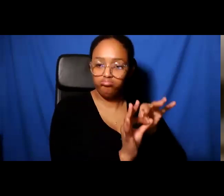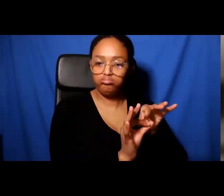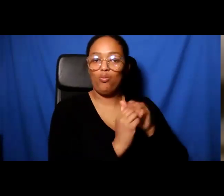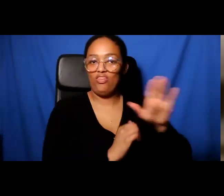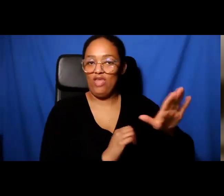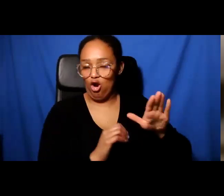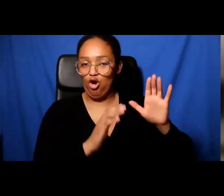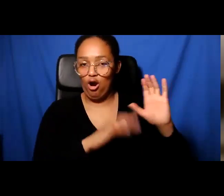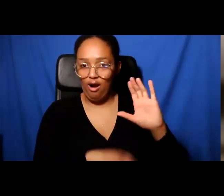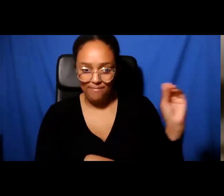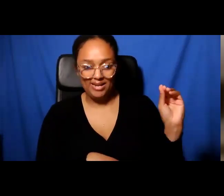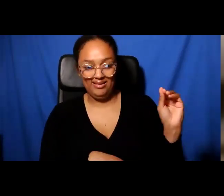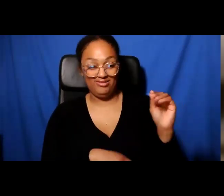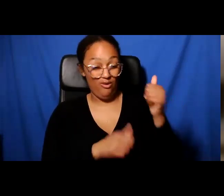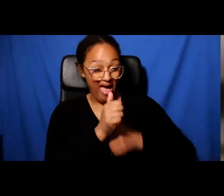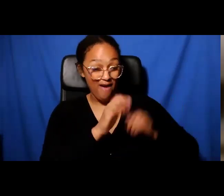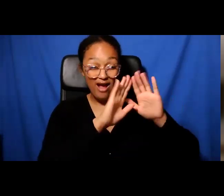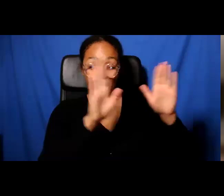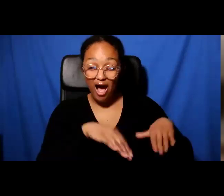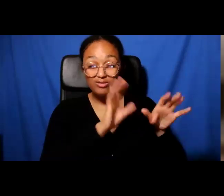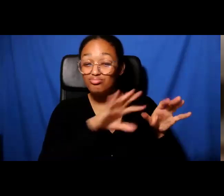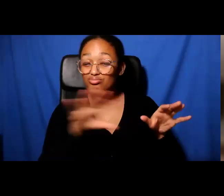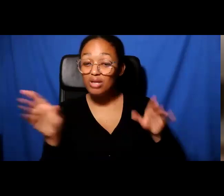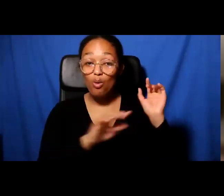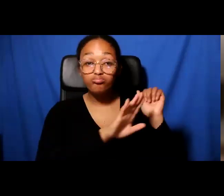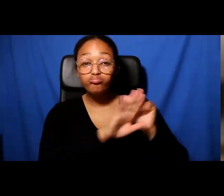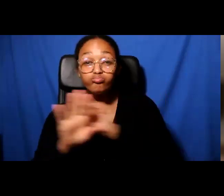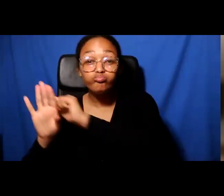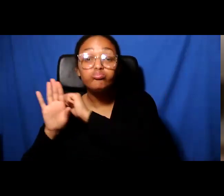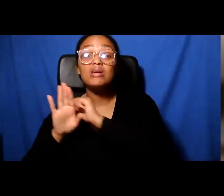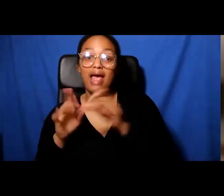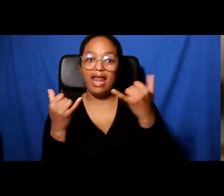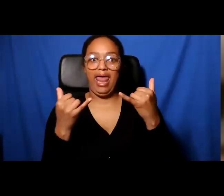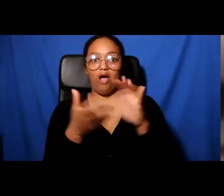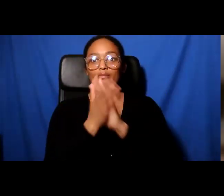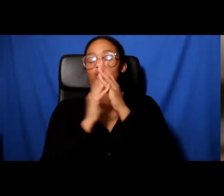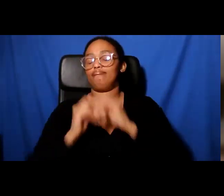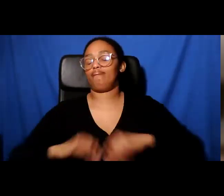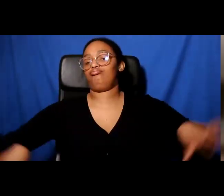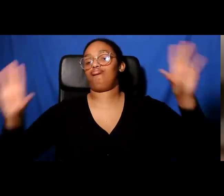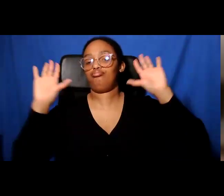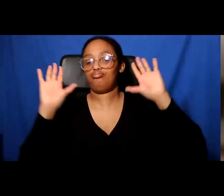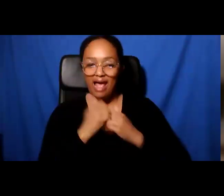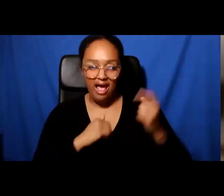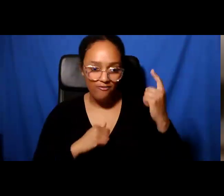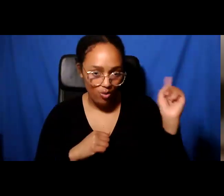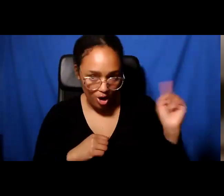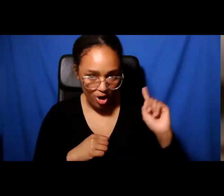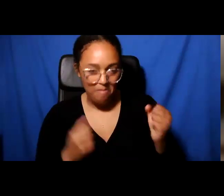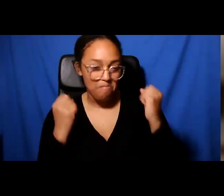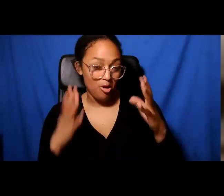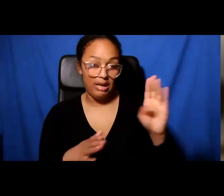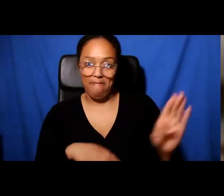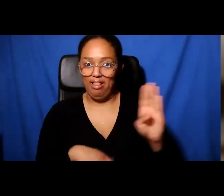manually, house to house. And now we know that Airbnb is for sure a multi-million dollar company. And then Bumble, the